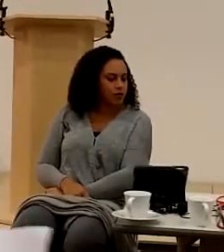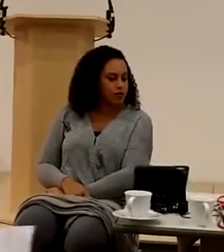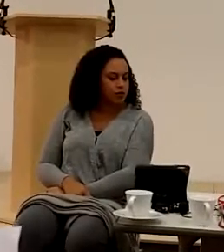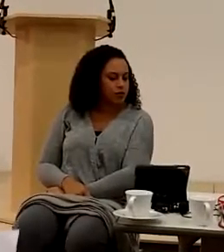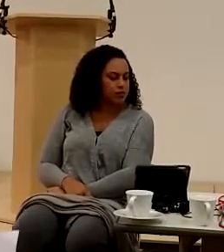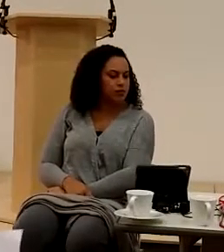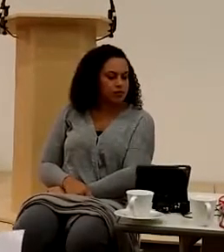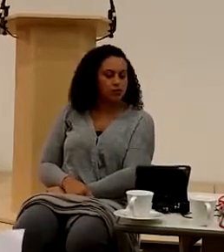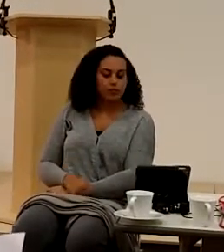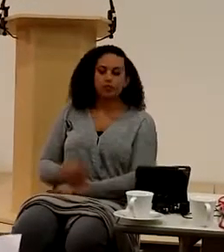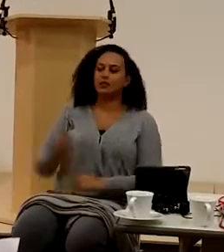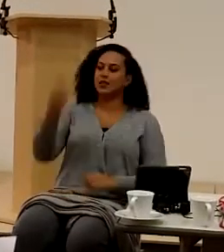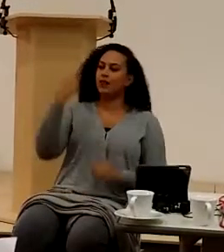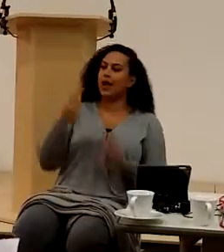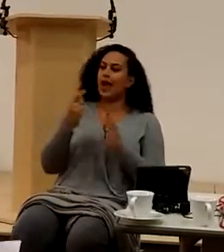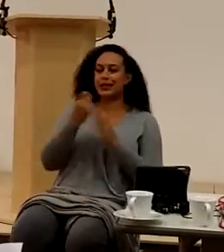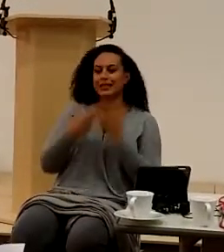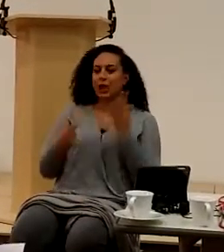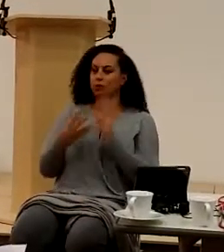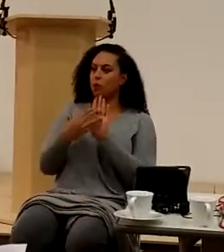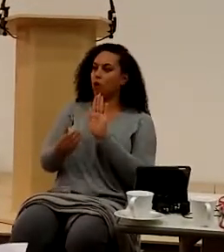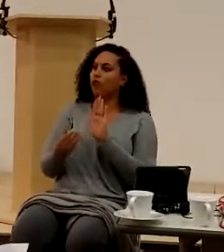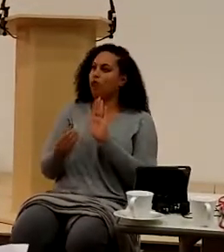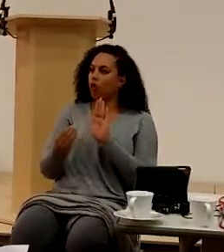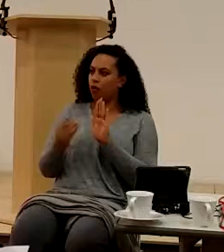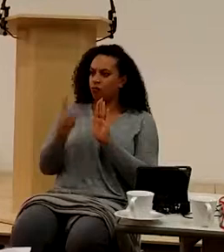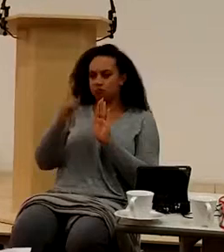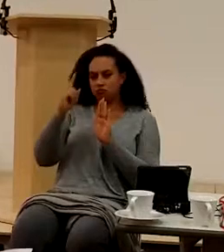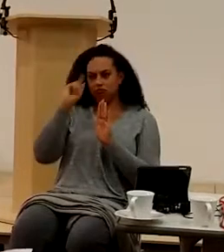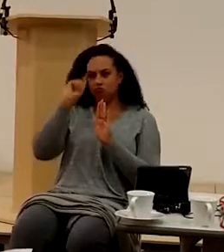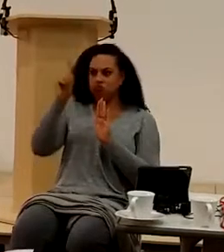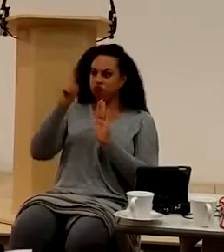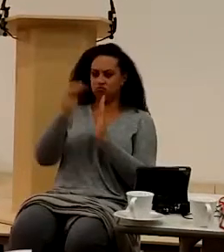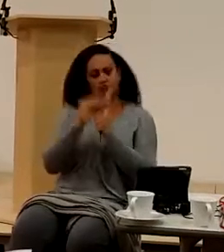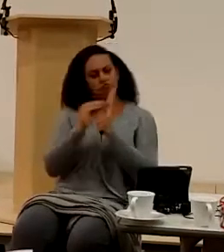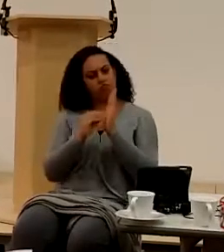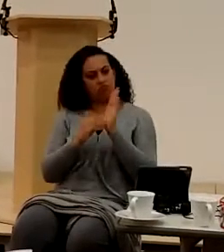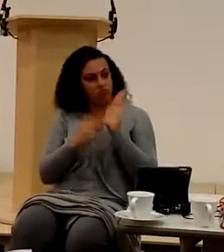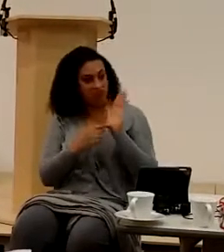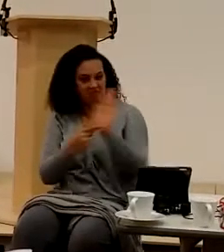social model. And Vic, in